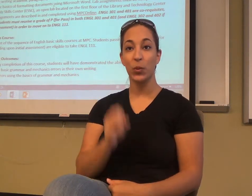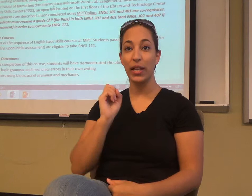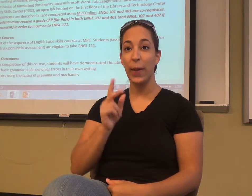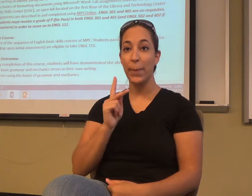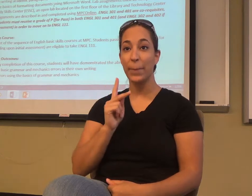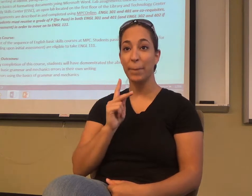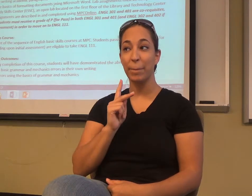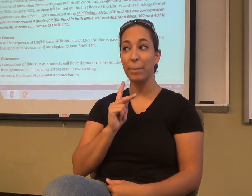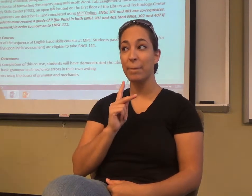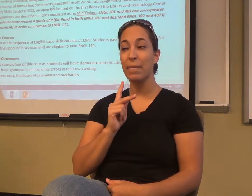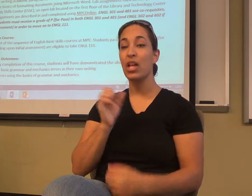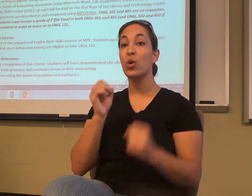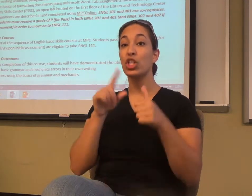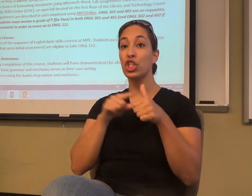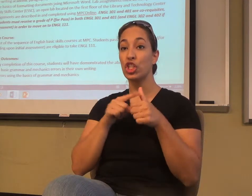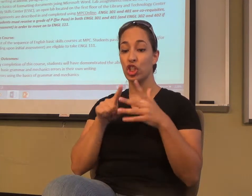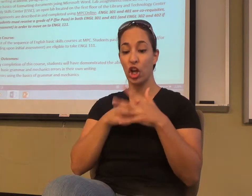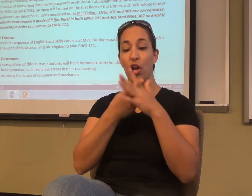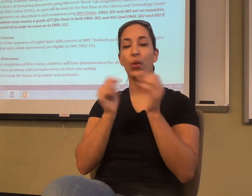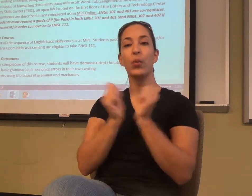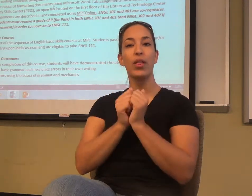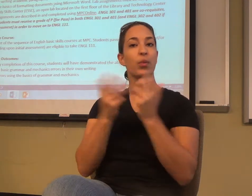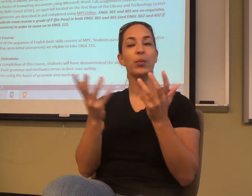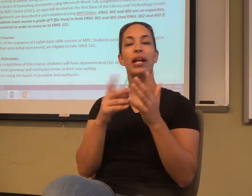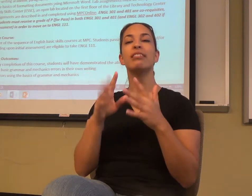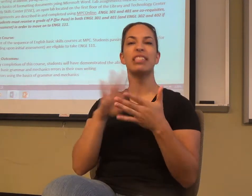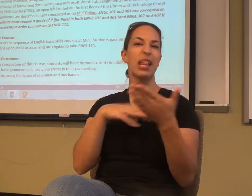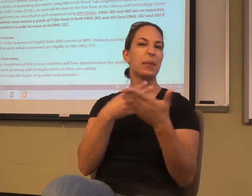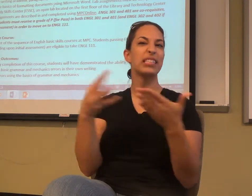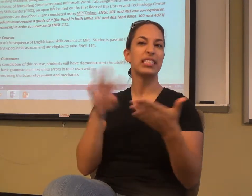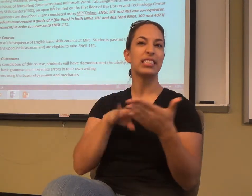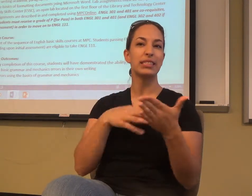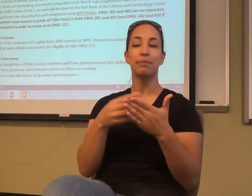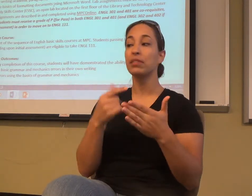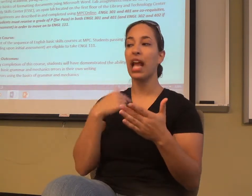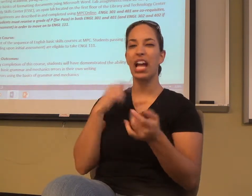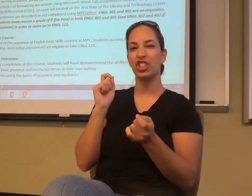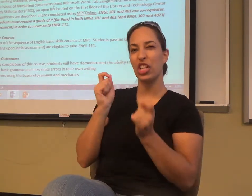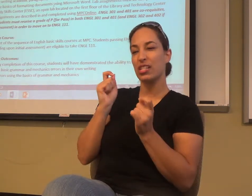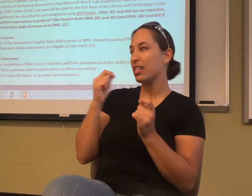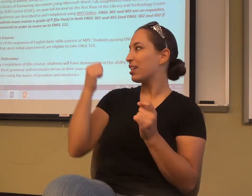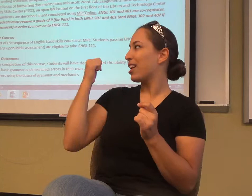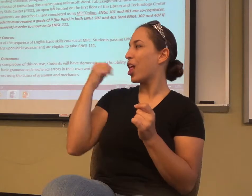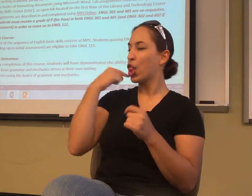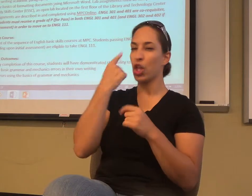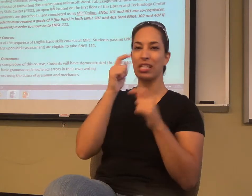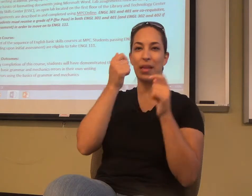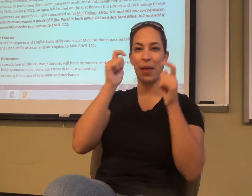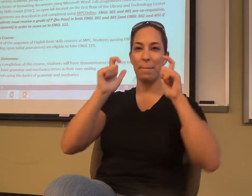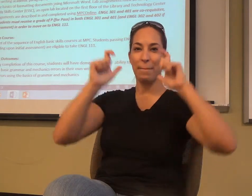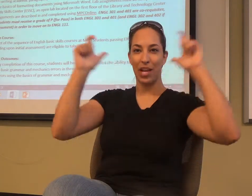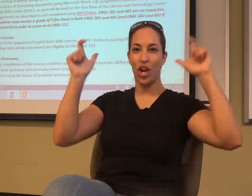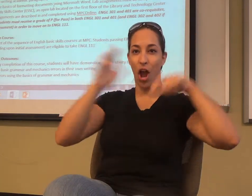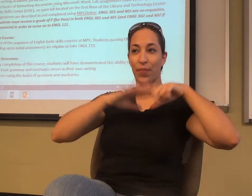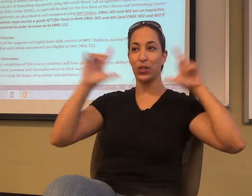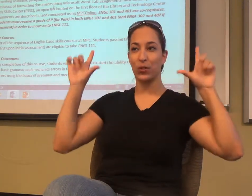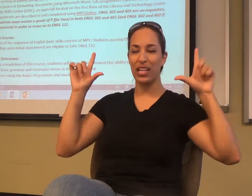I'm going to start with the syllabus. I've adjusted the formatting so it's a little bit bigger on the screen, so it might be slightly different